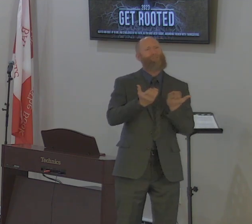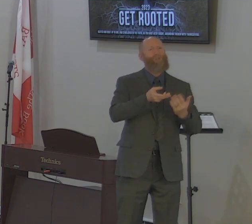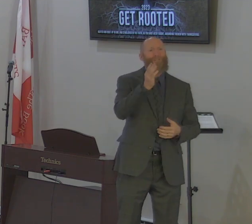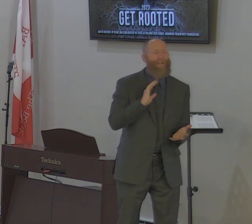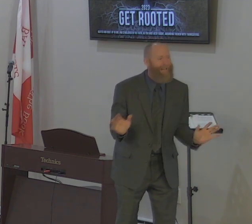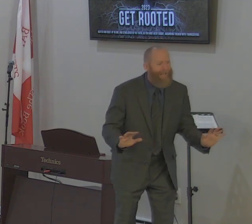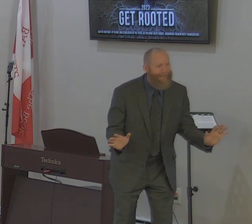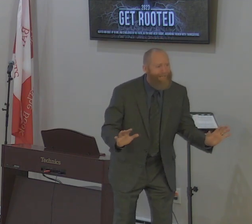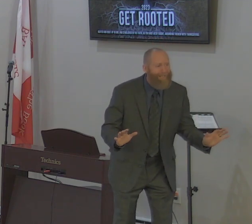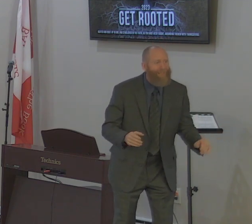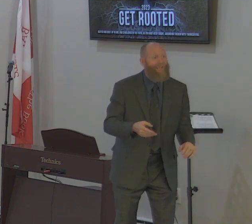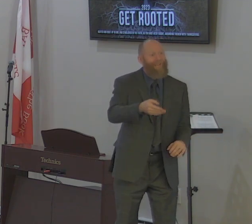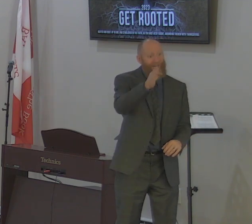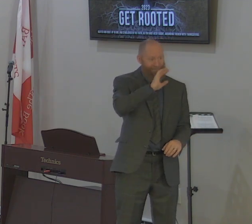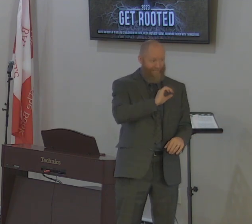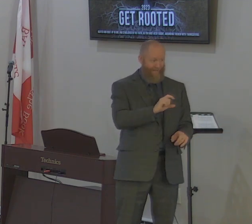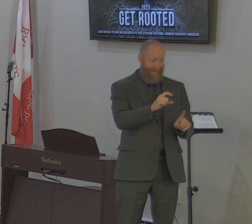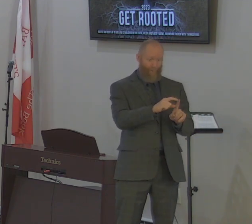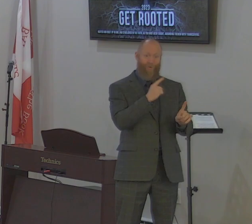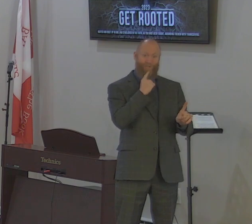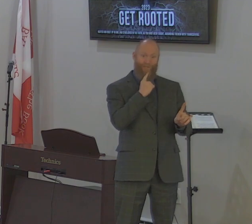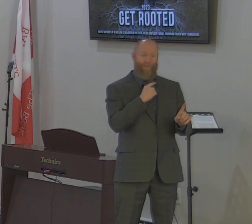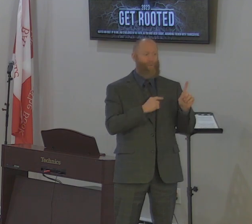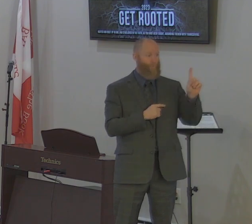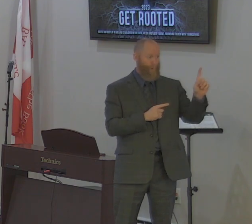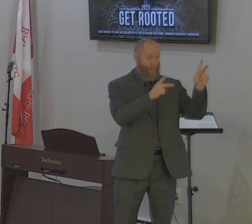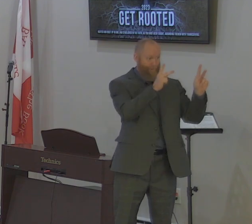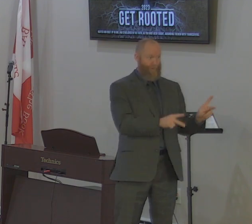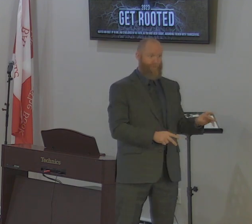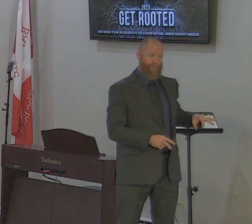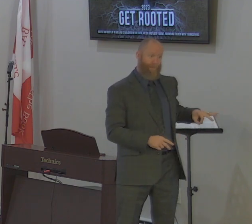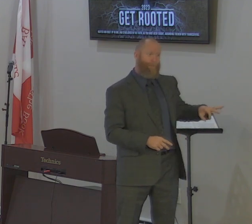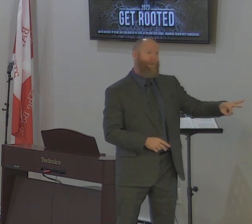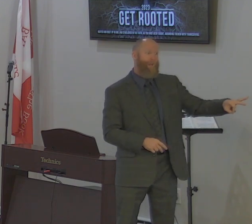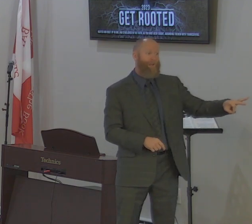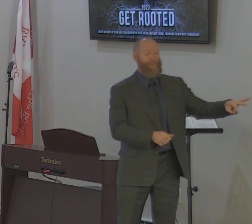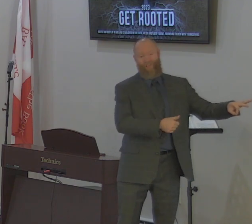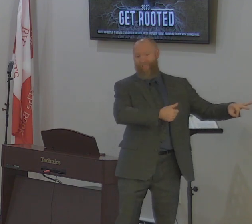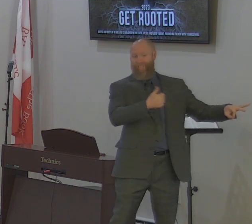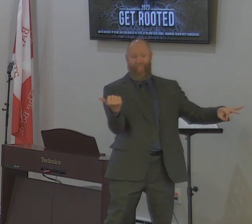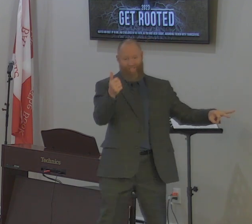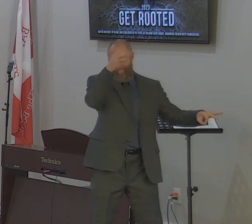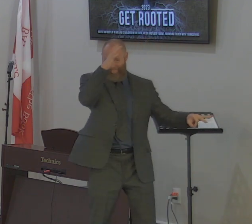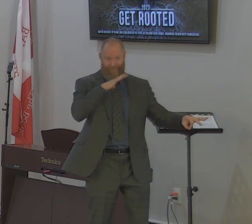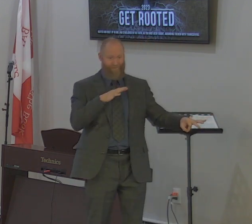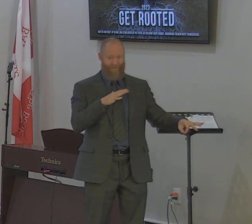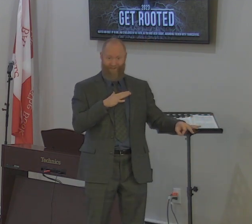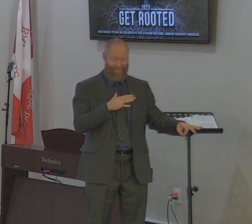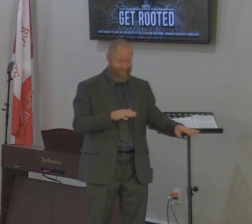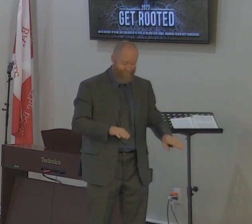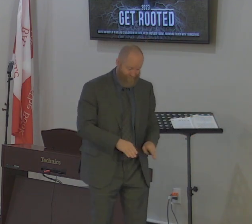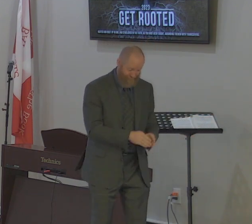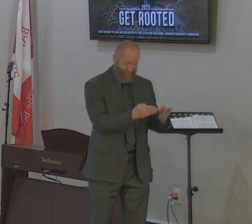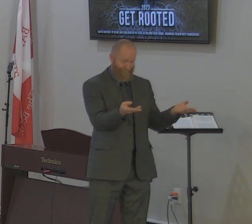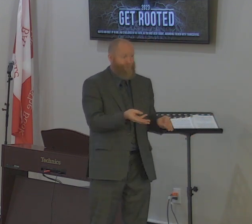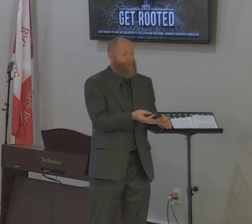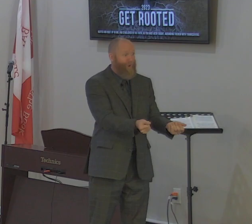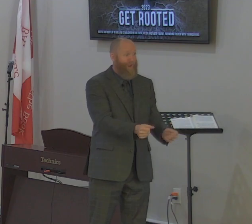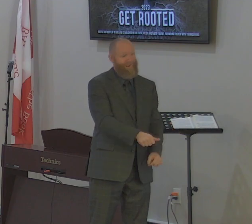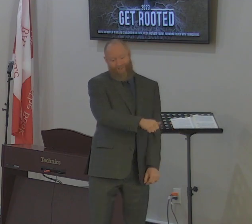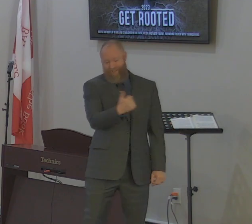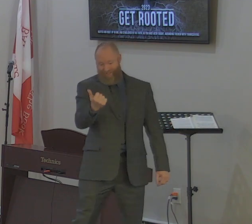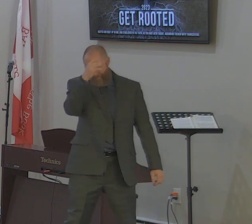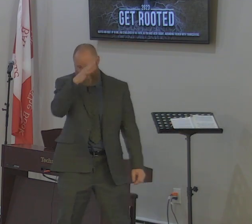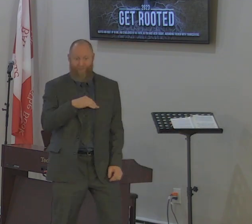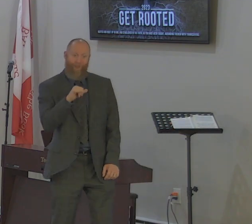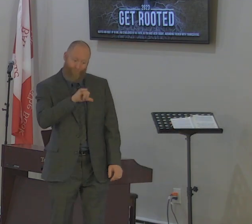God's word says that one man plants the seed, one man plows the ground, one man waters, and God gives the